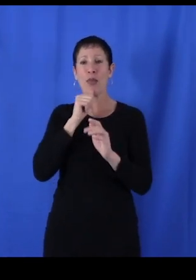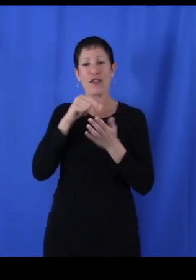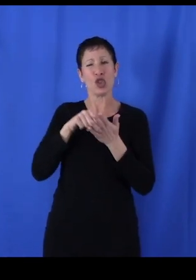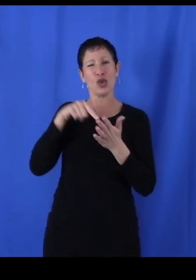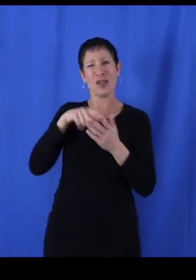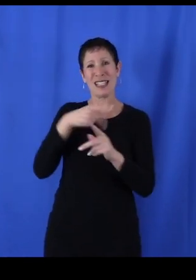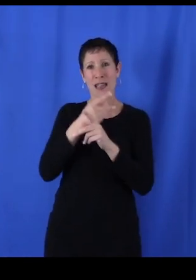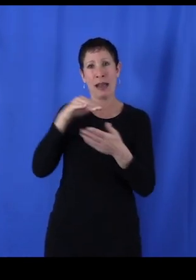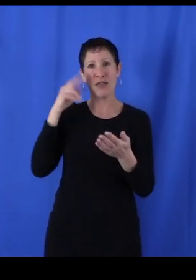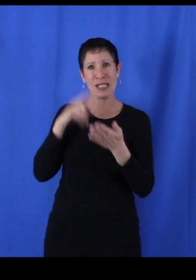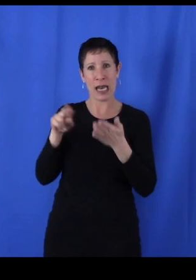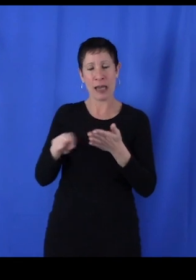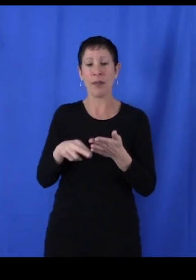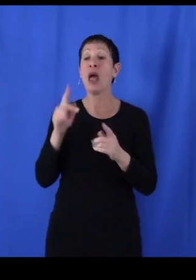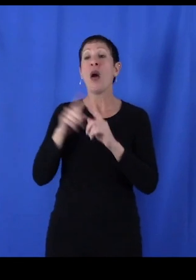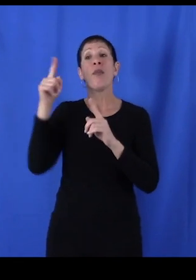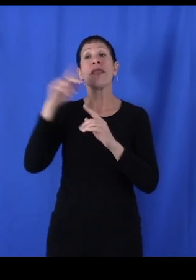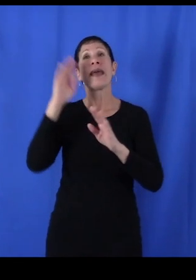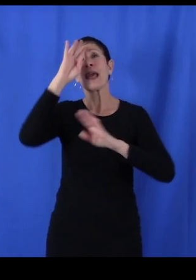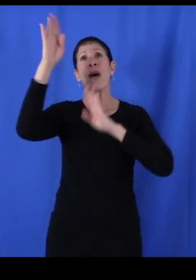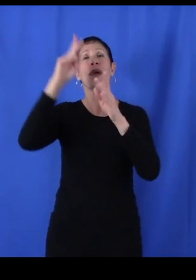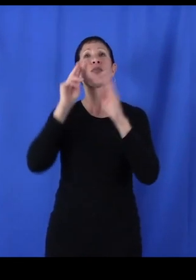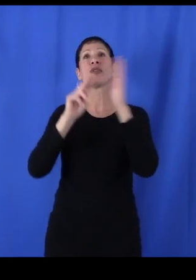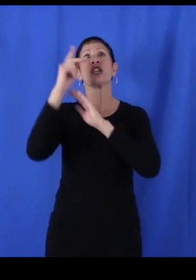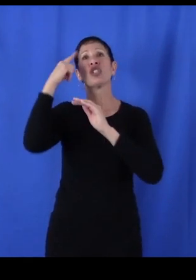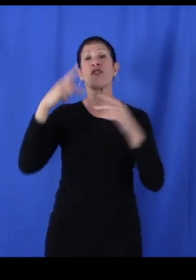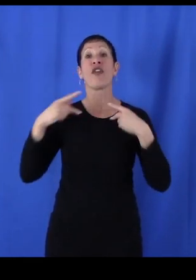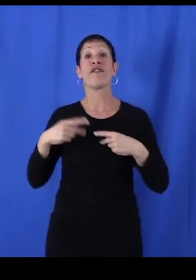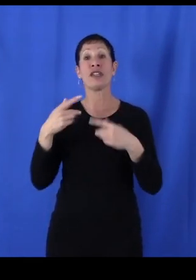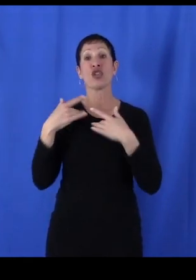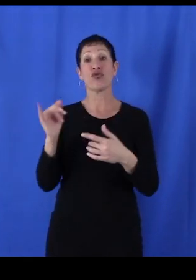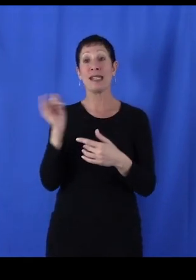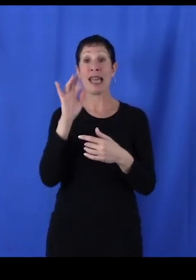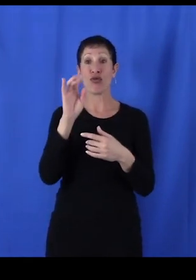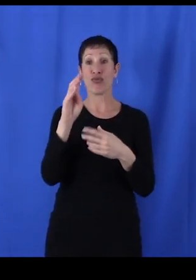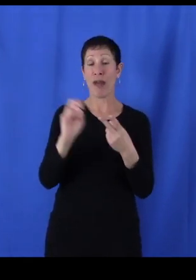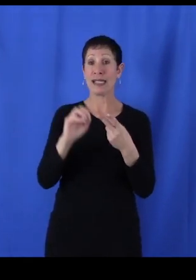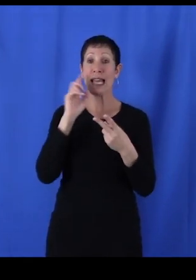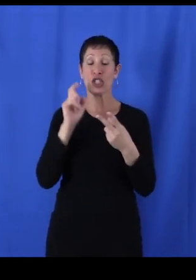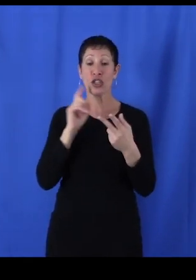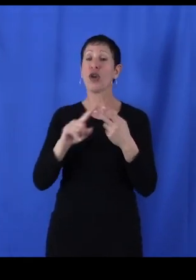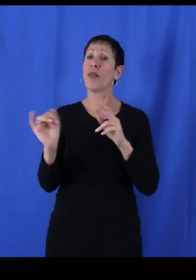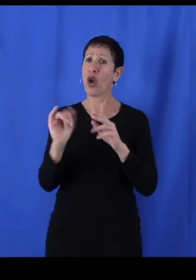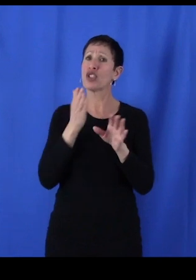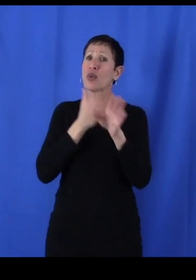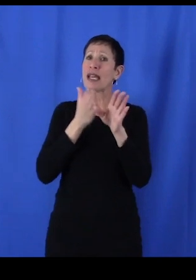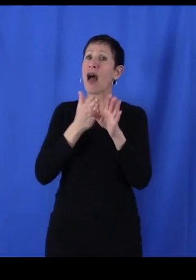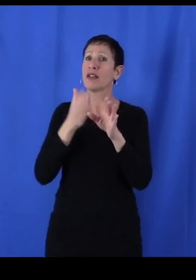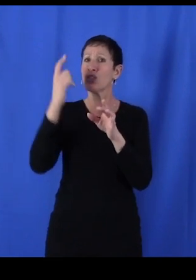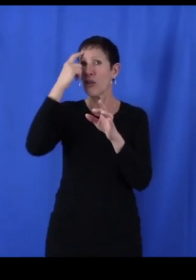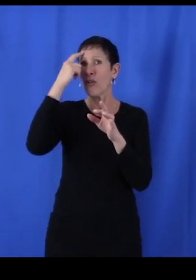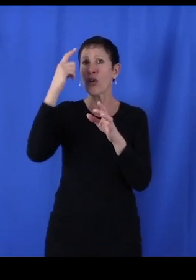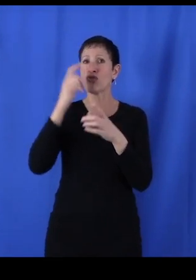this. And they came up with predictions not only for physical traits like race and gender, but also psychological